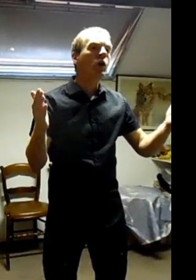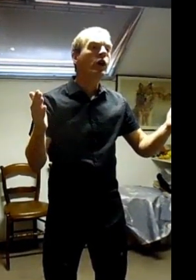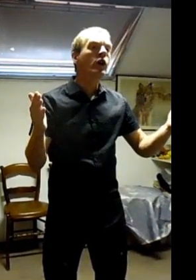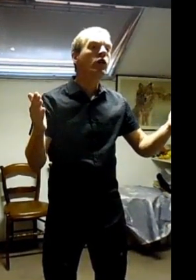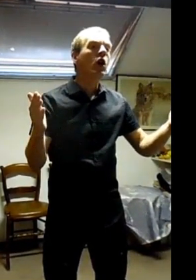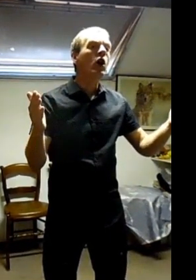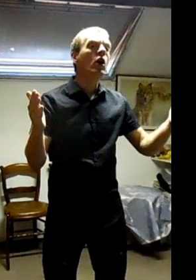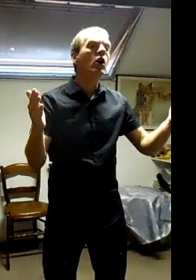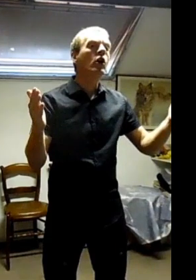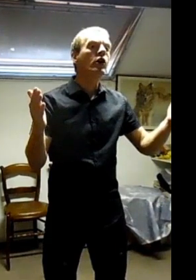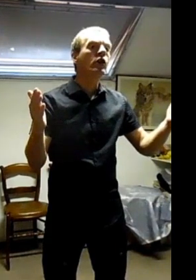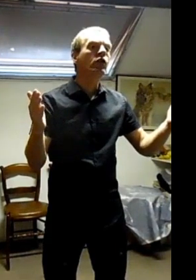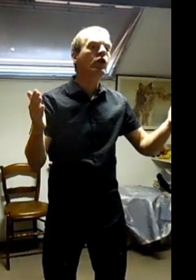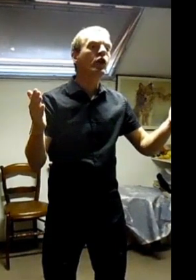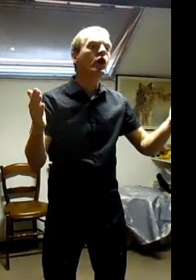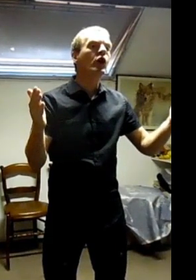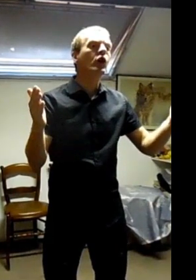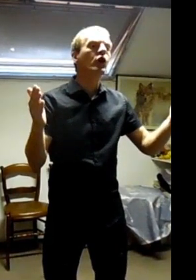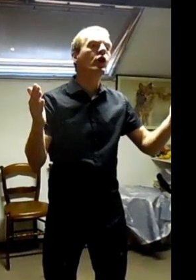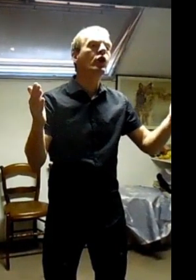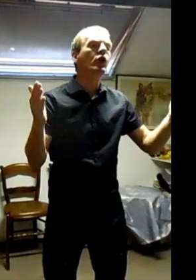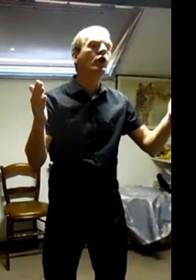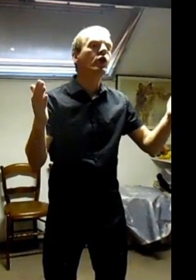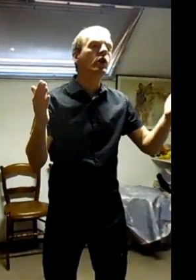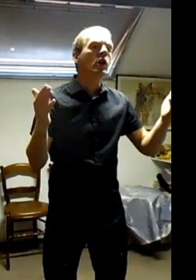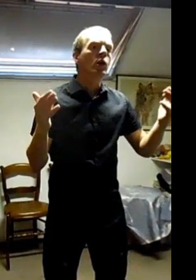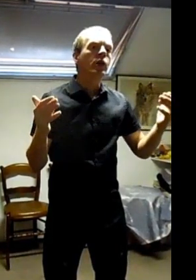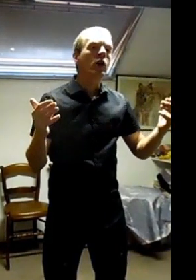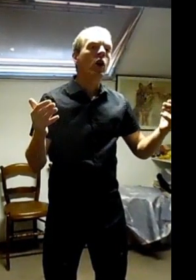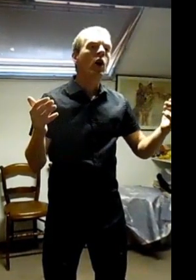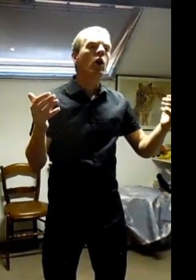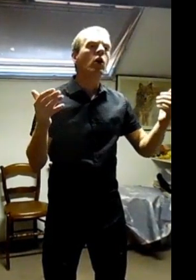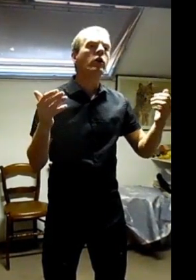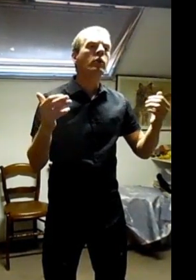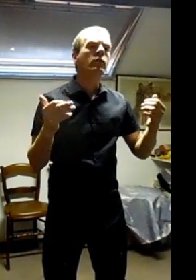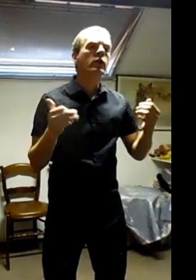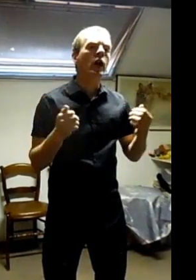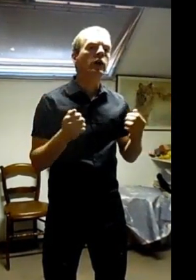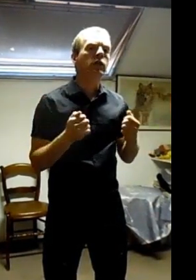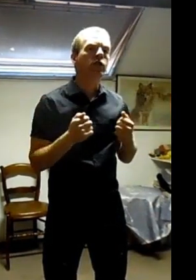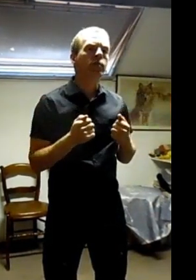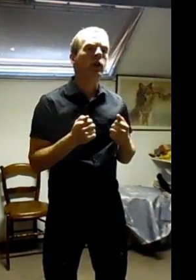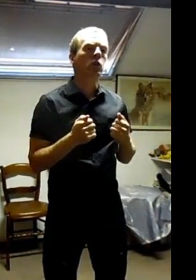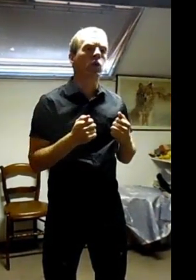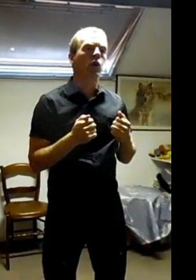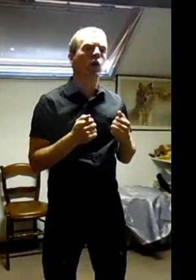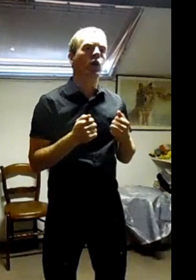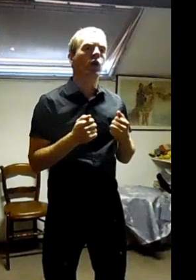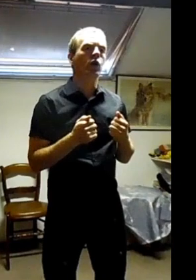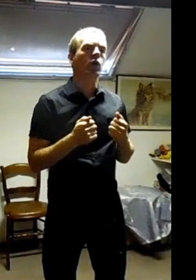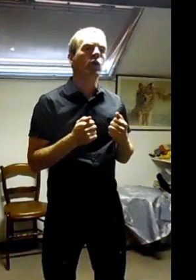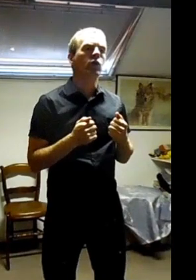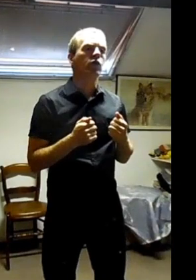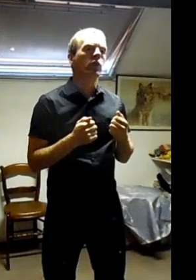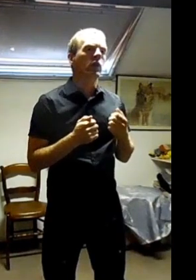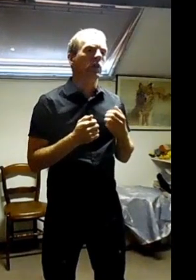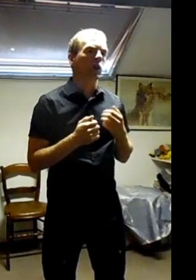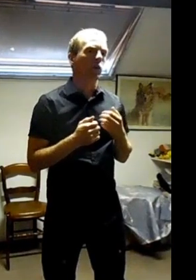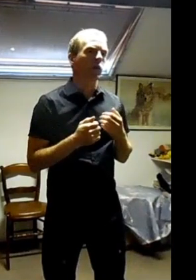eternity. We call them kindled spirits, now